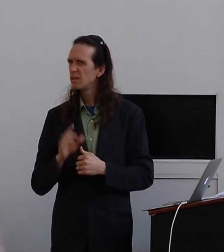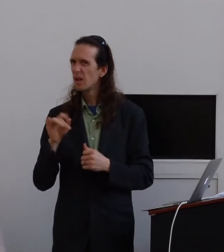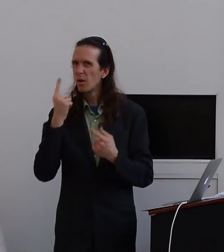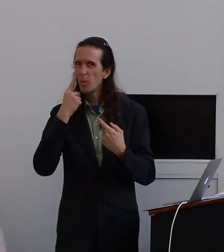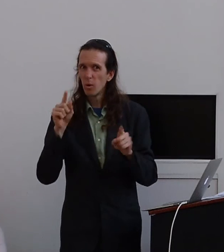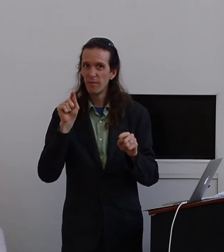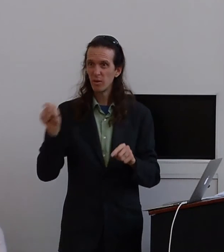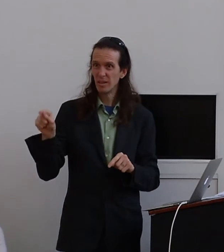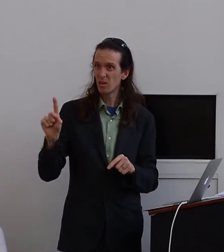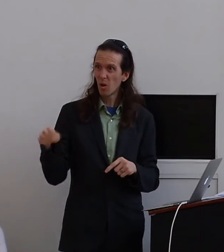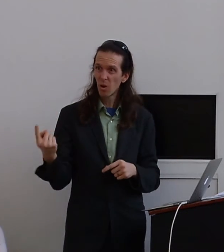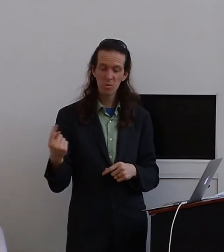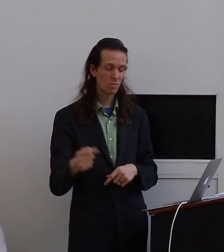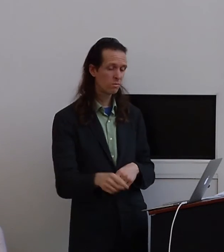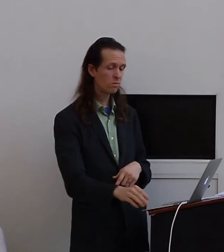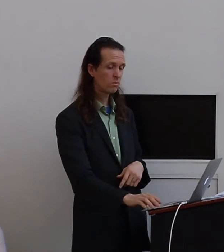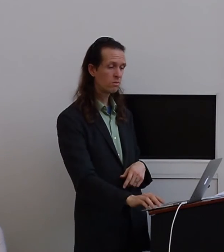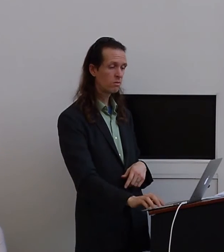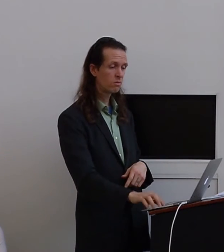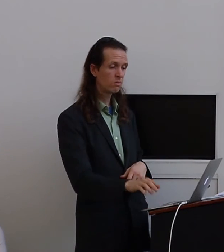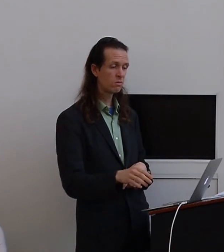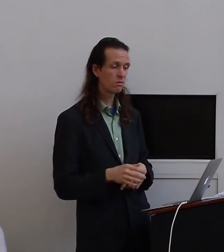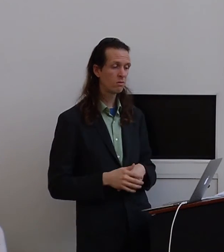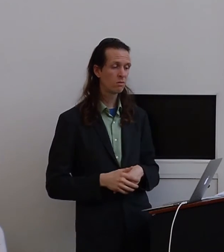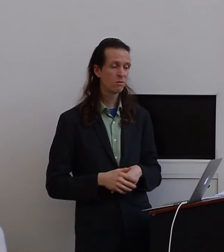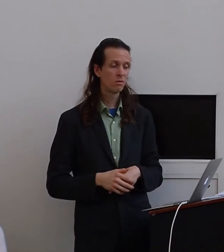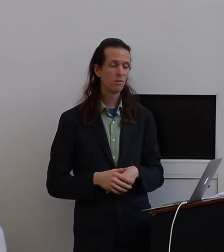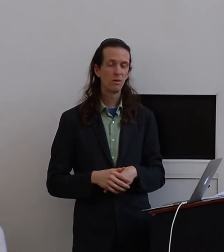wonder, is this benefit only for spoken language phonology?